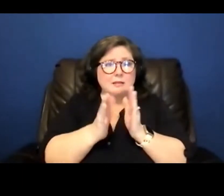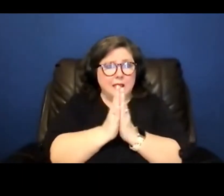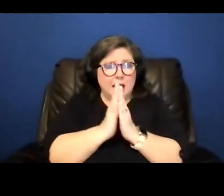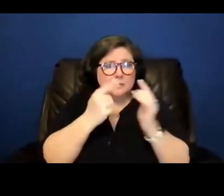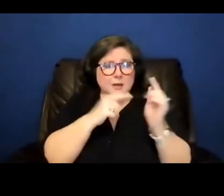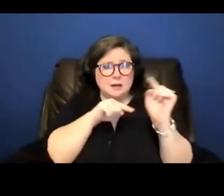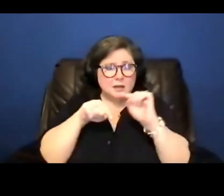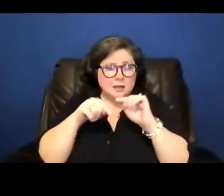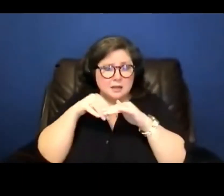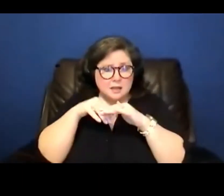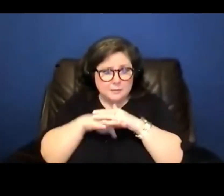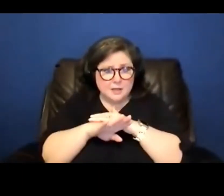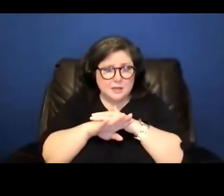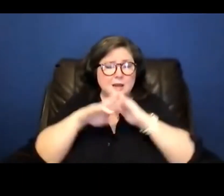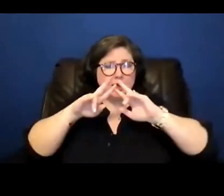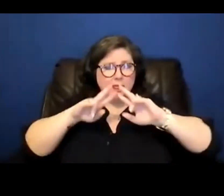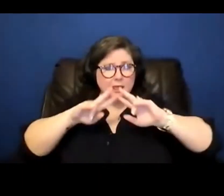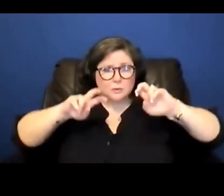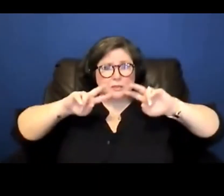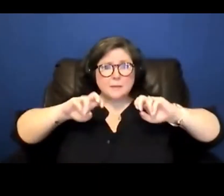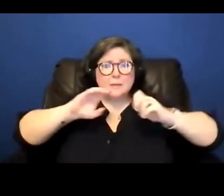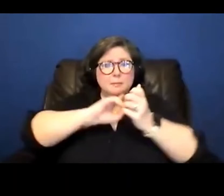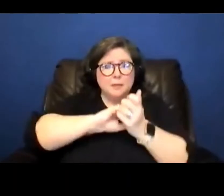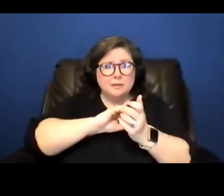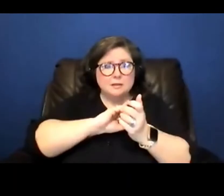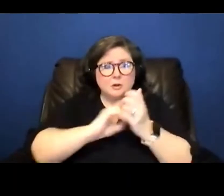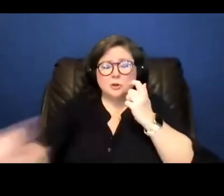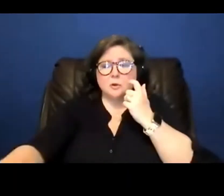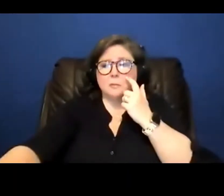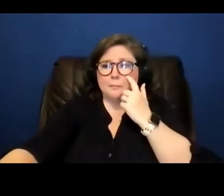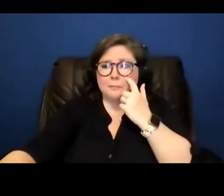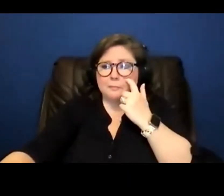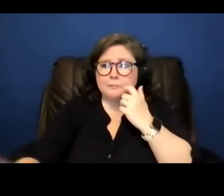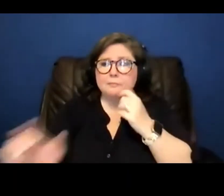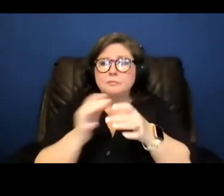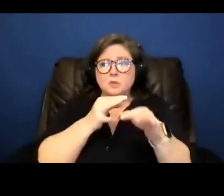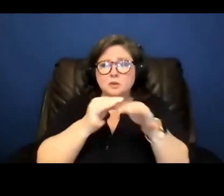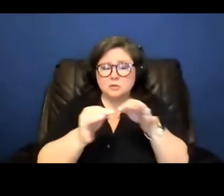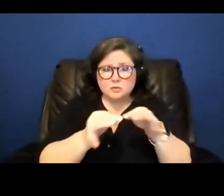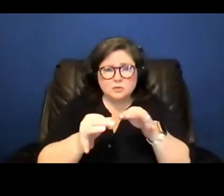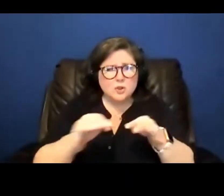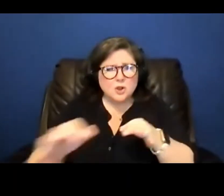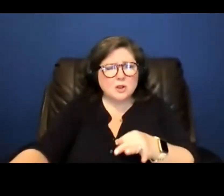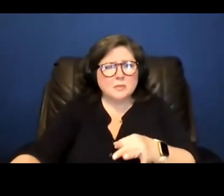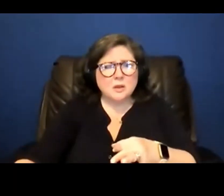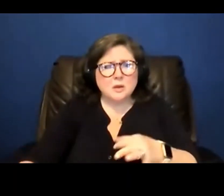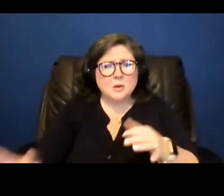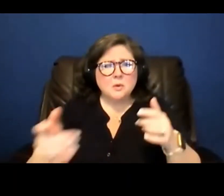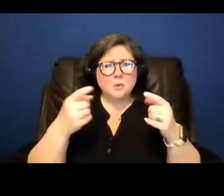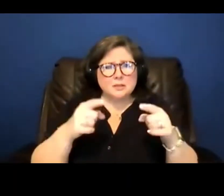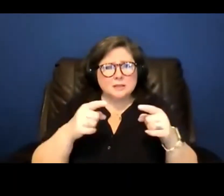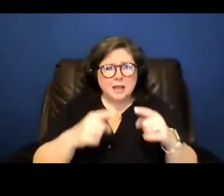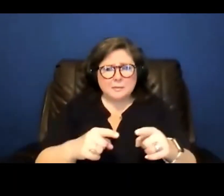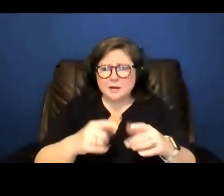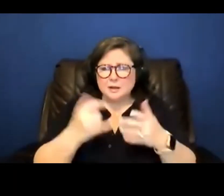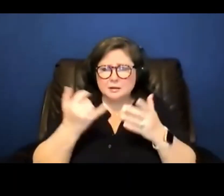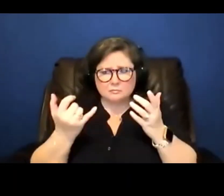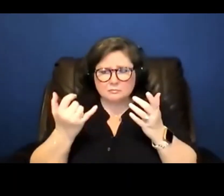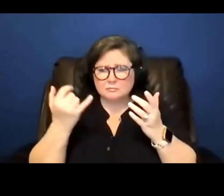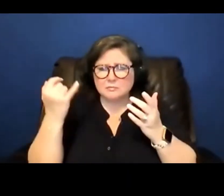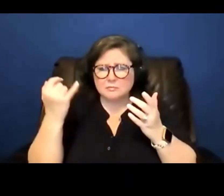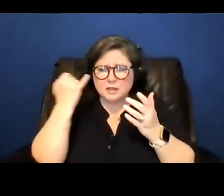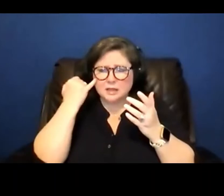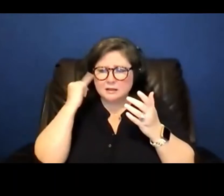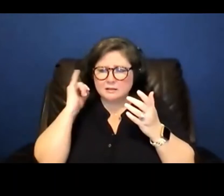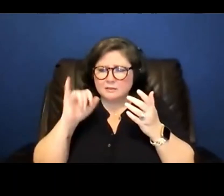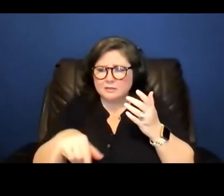was examined by the doctor, and we talked over what was going on with me, whether or not was it something related